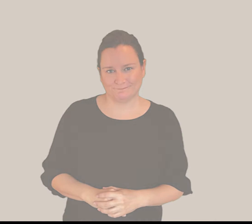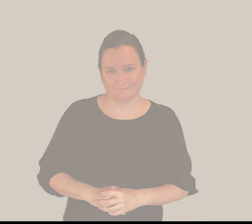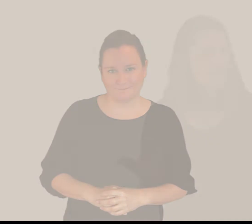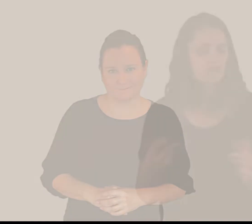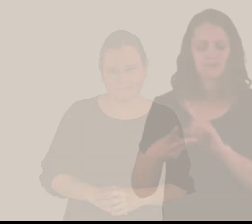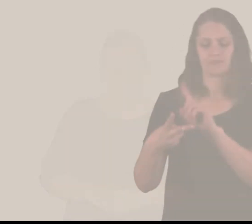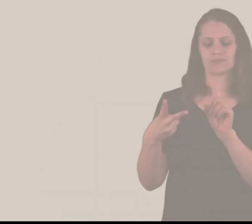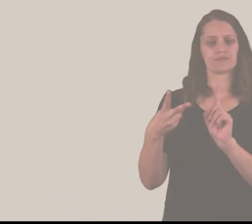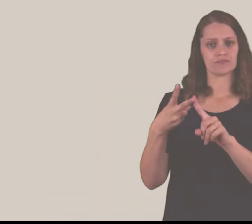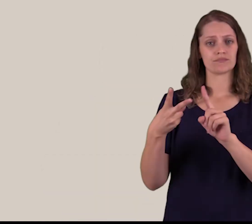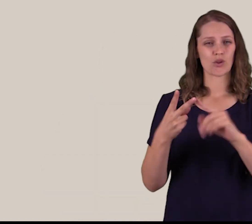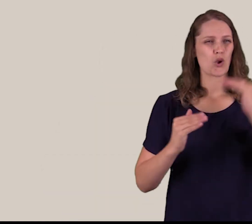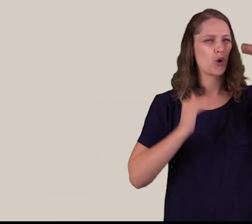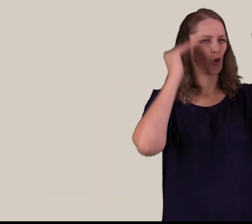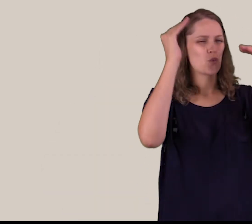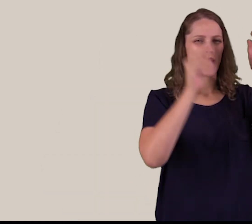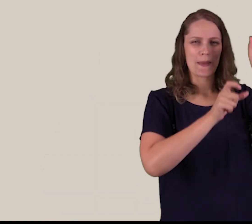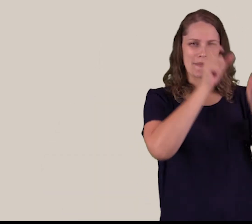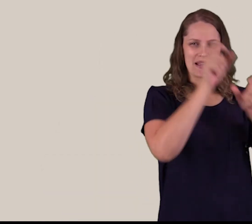children.